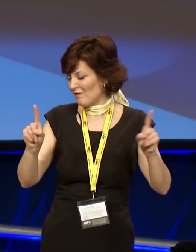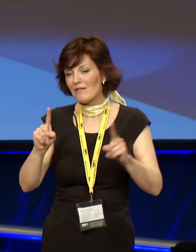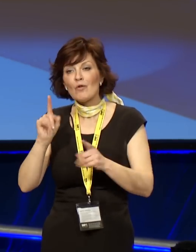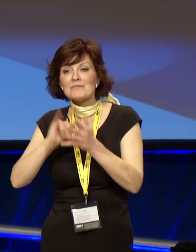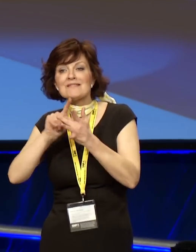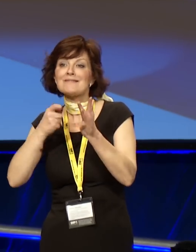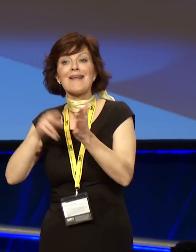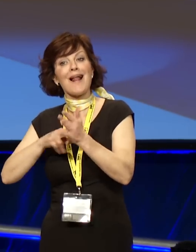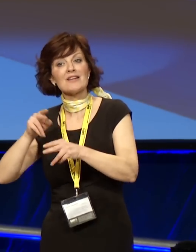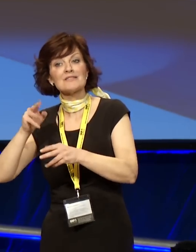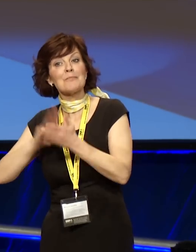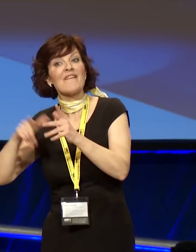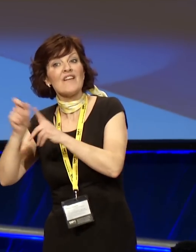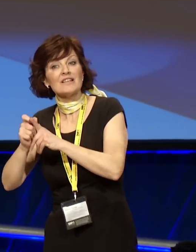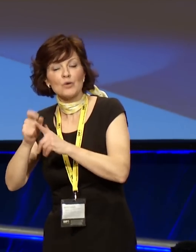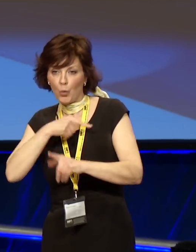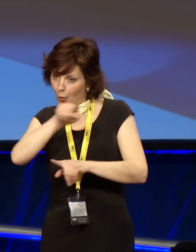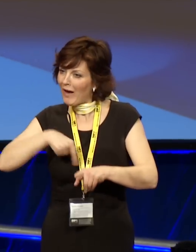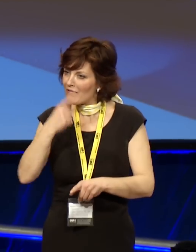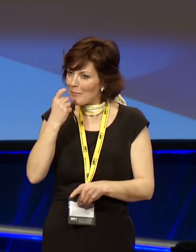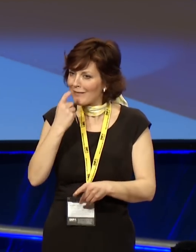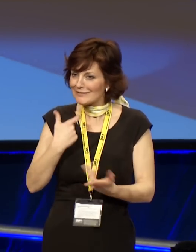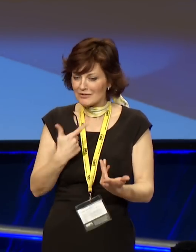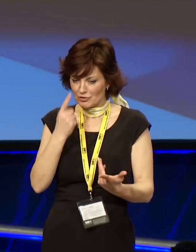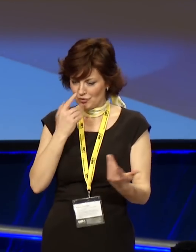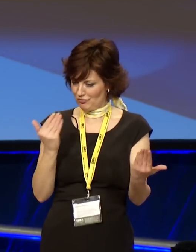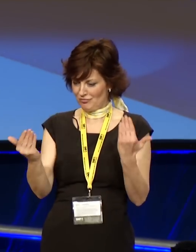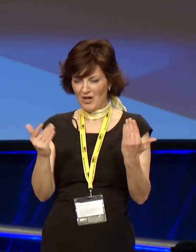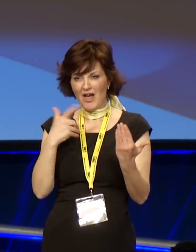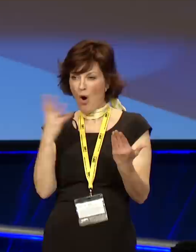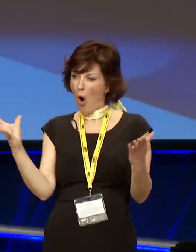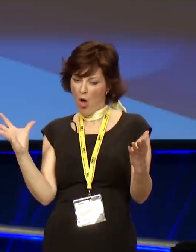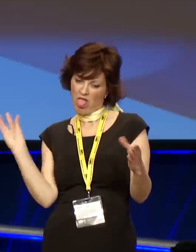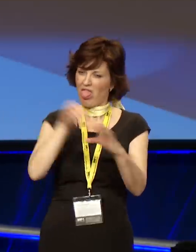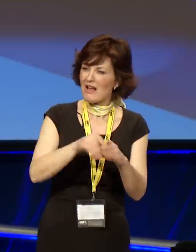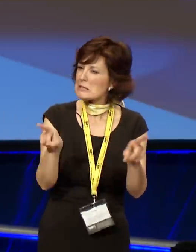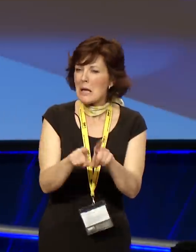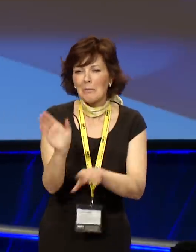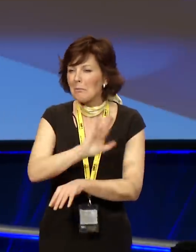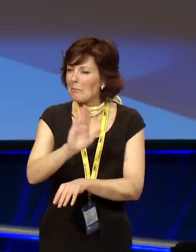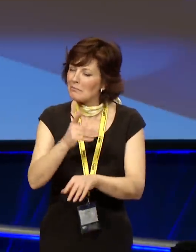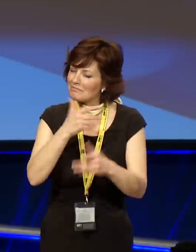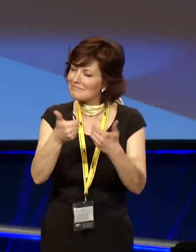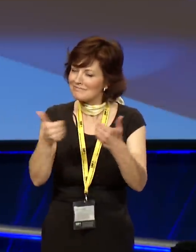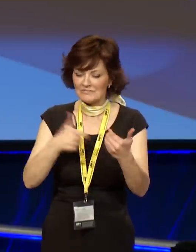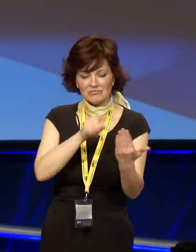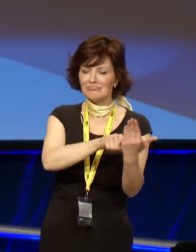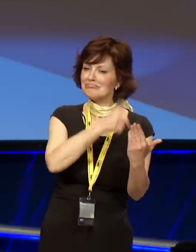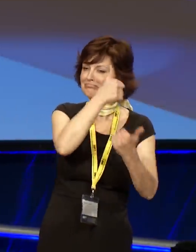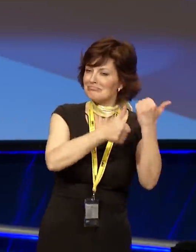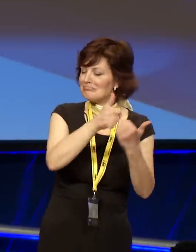world. We should have the ability to do that. So we shouldn't lump everyone into the same deplorable basket